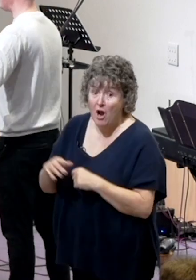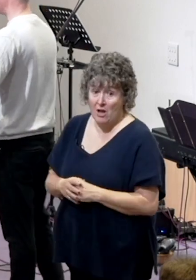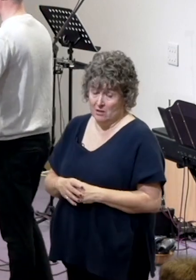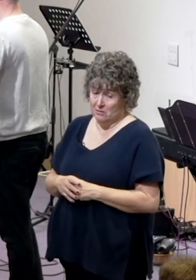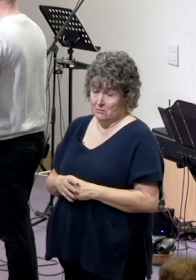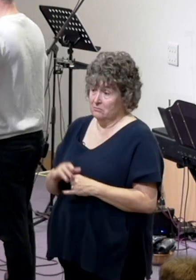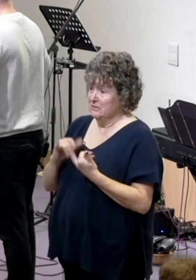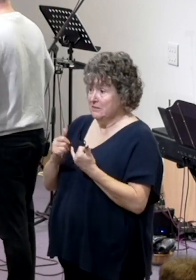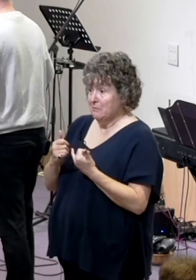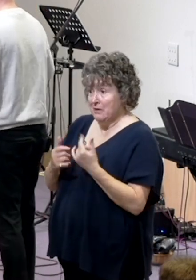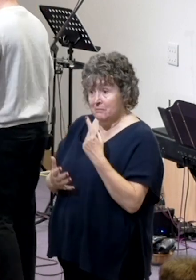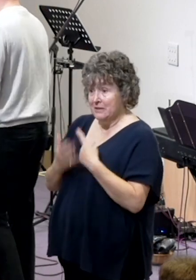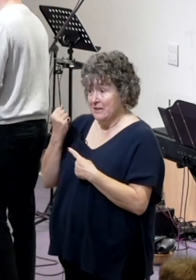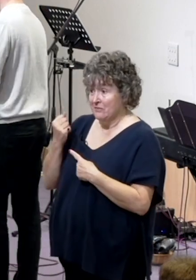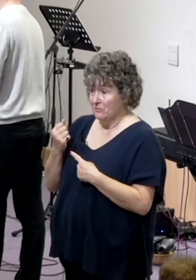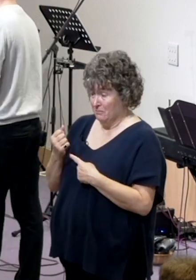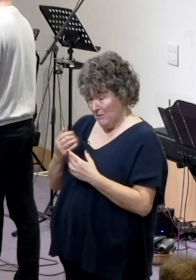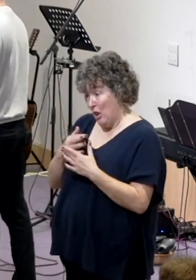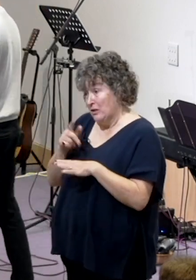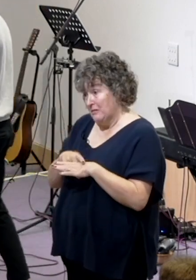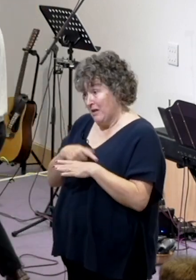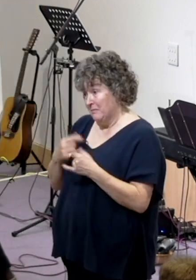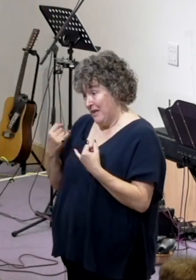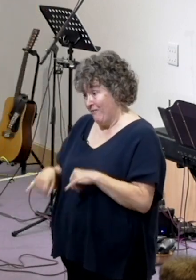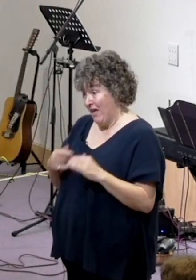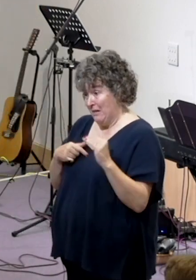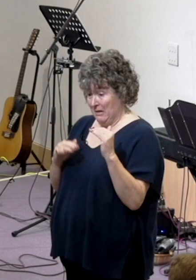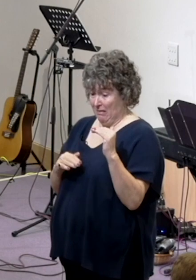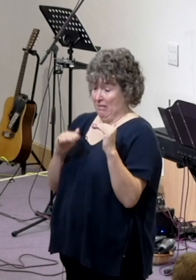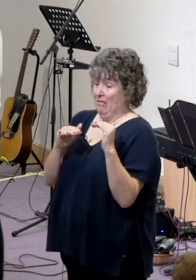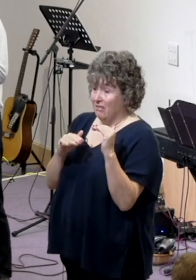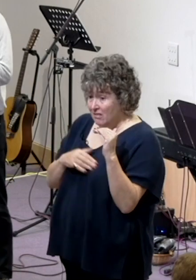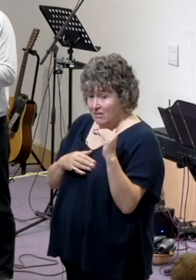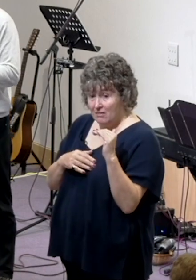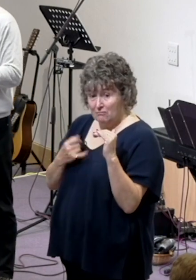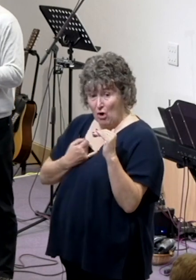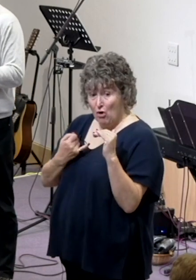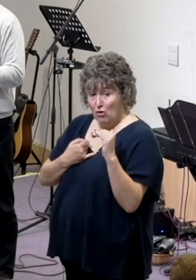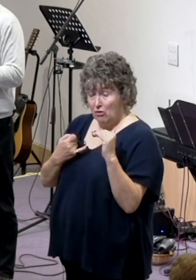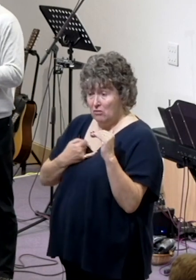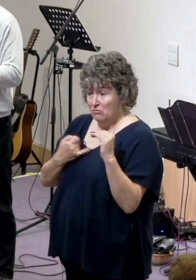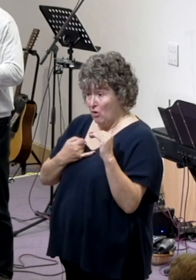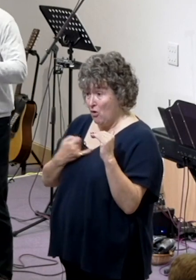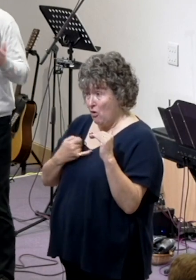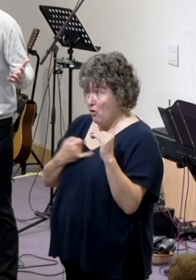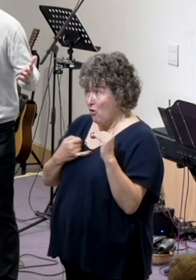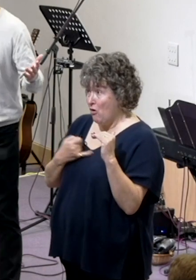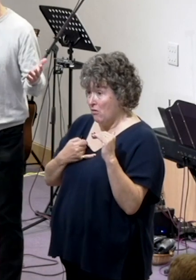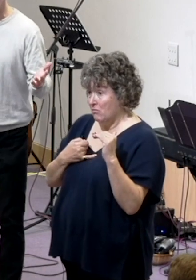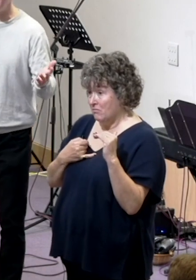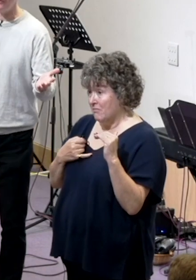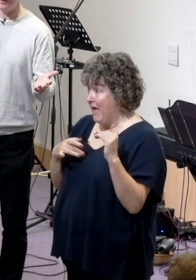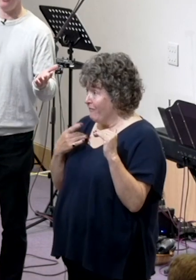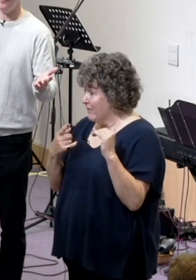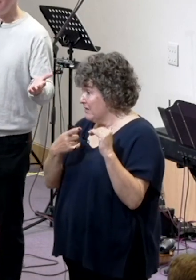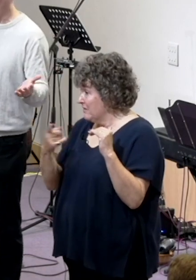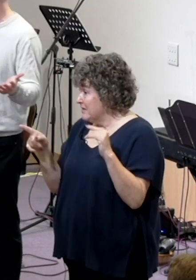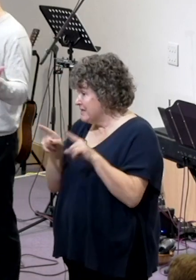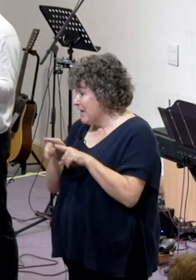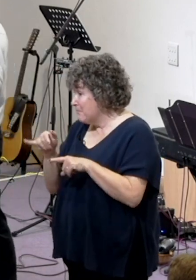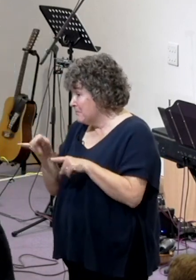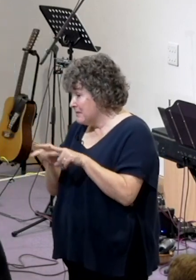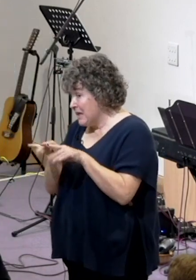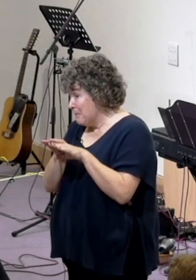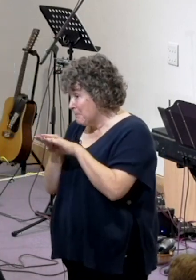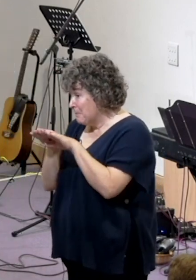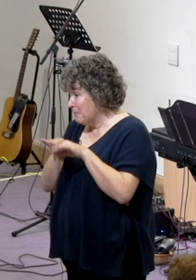them, but quite often I don't. I fail. I get it wrong. And I suspect I'm not the only one